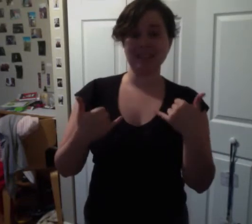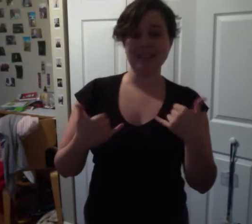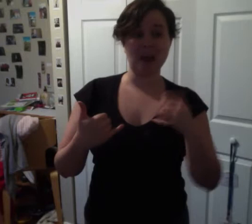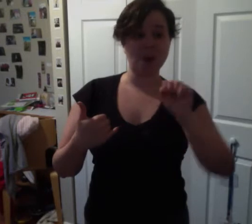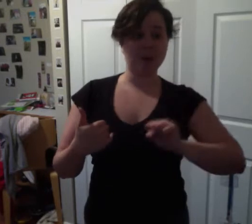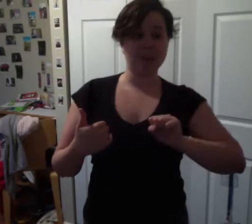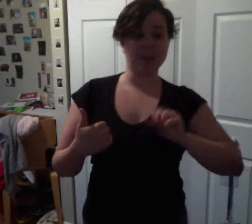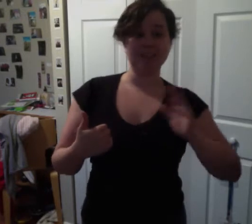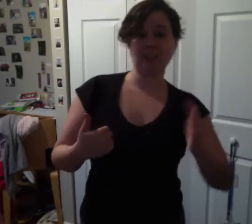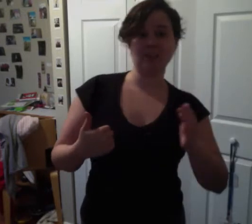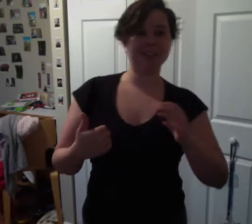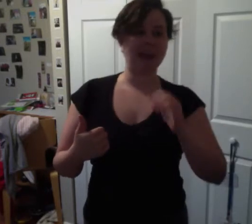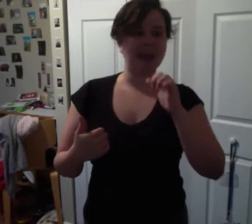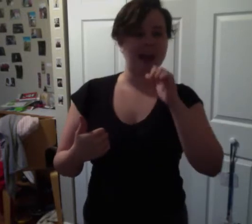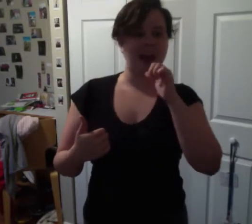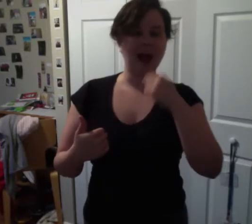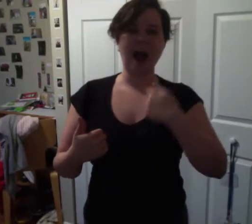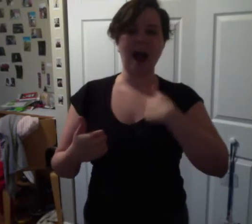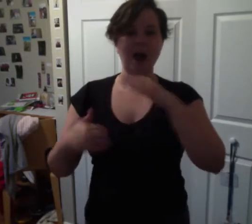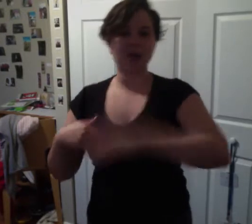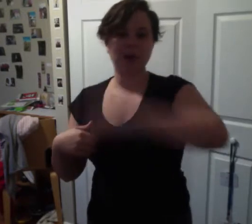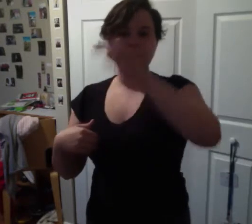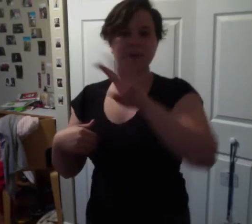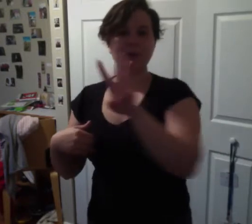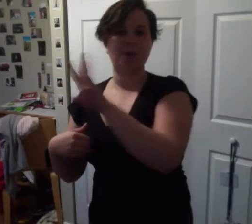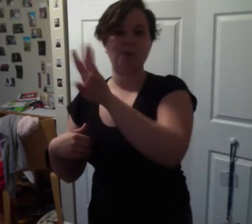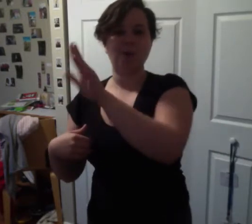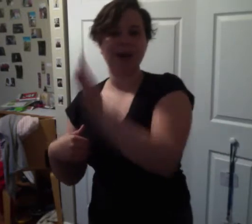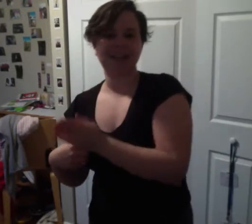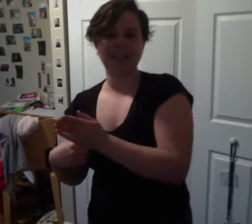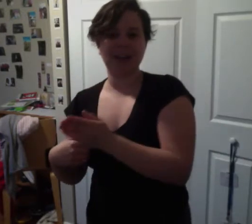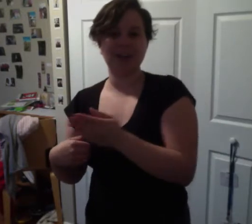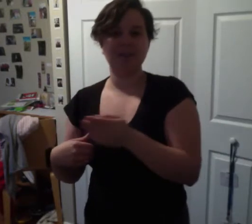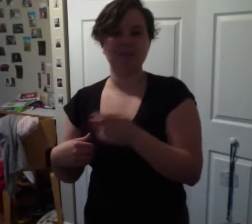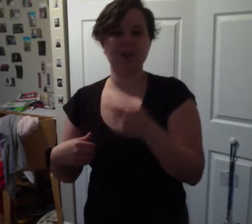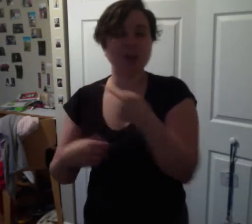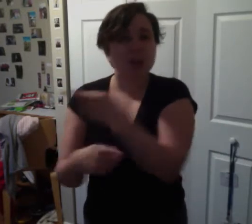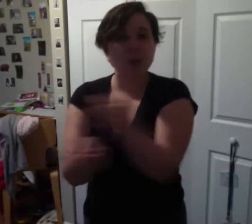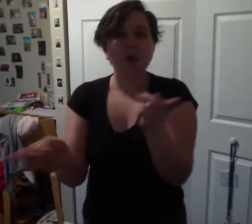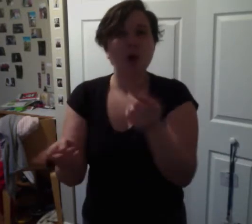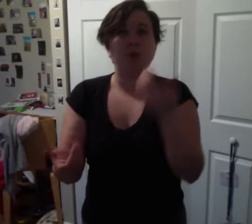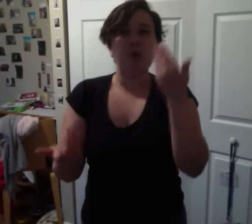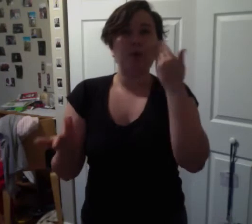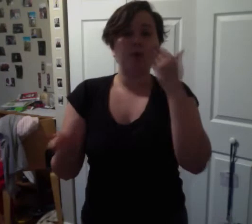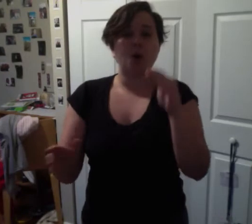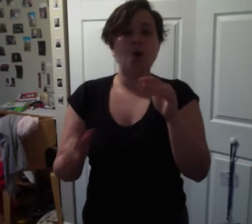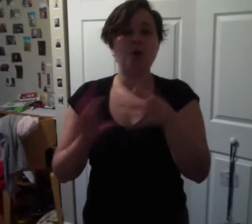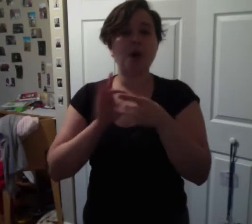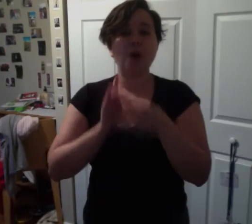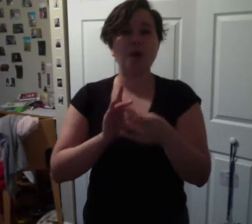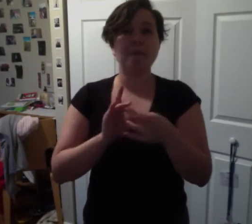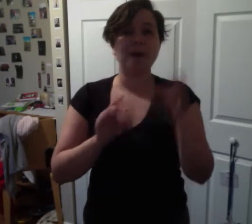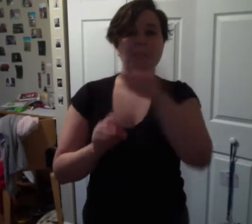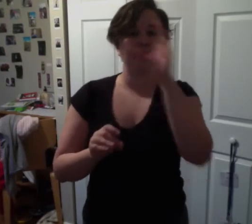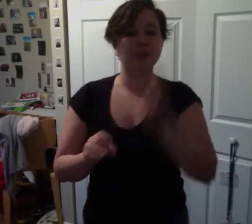won't mean anything. But if I didn't mention that I was a west sider, there would be a lot of people in the city that were very upset.